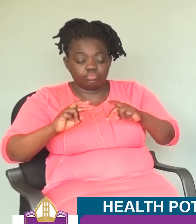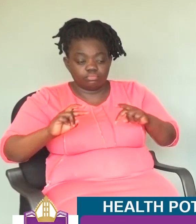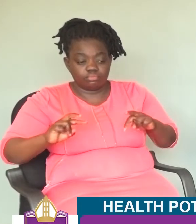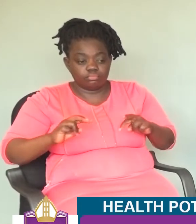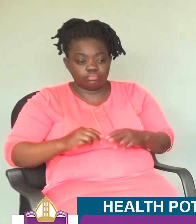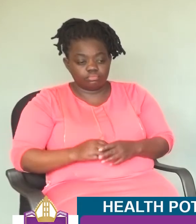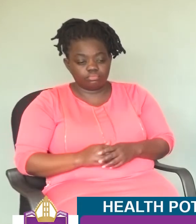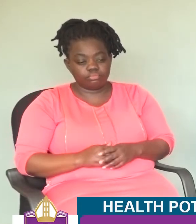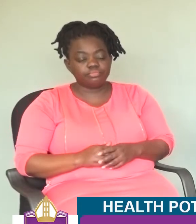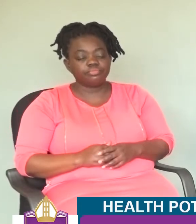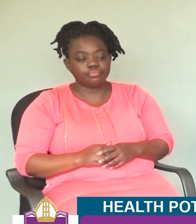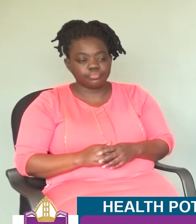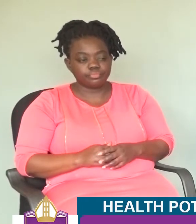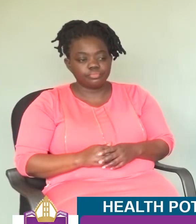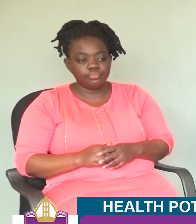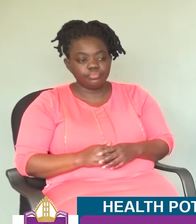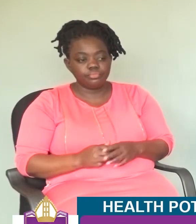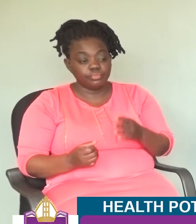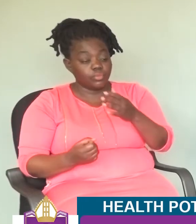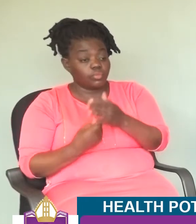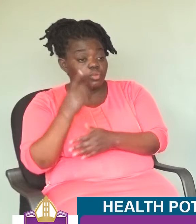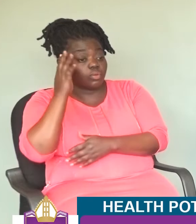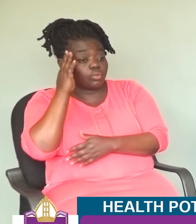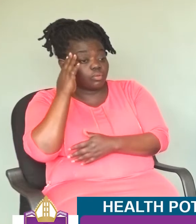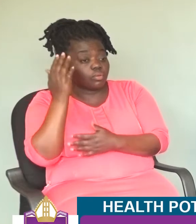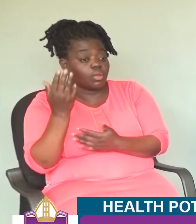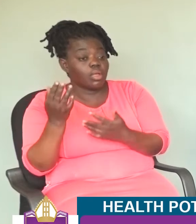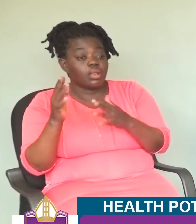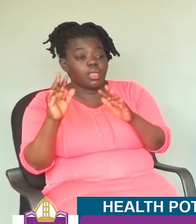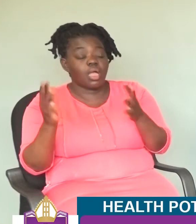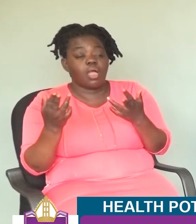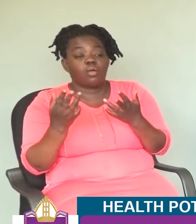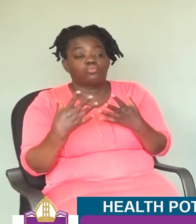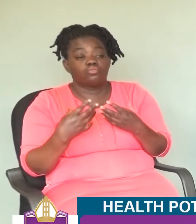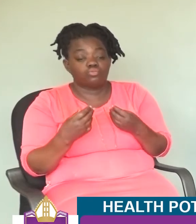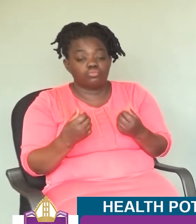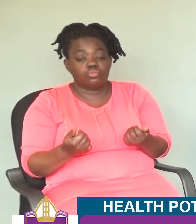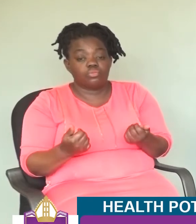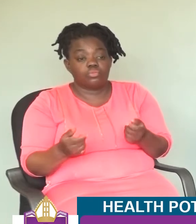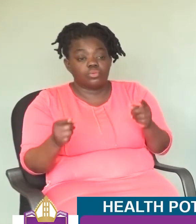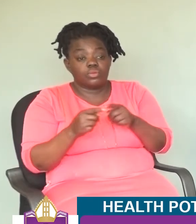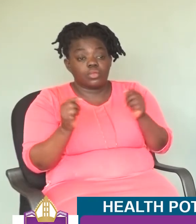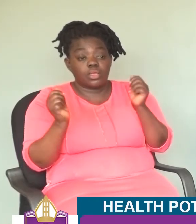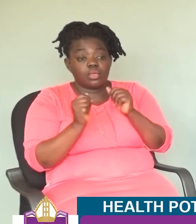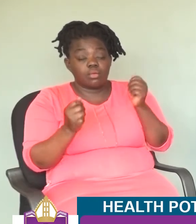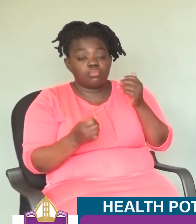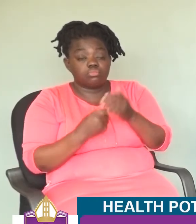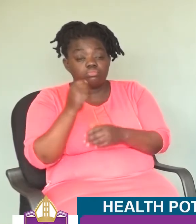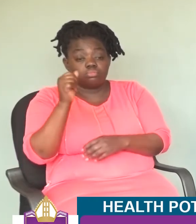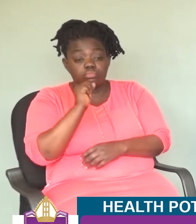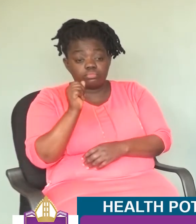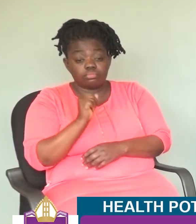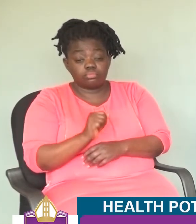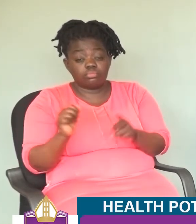see that, what has caused the And how, what can we do about it? And this particular disease mostly affects older